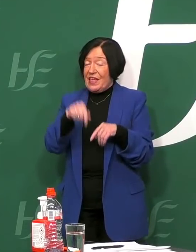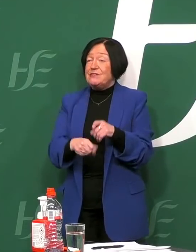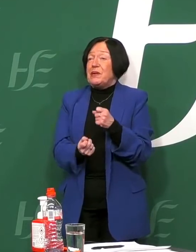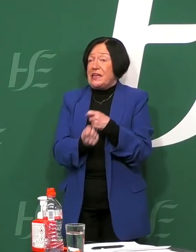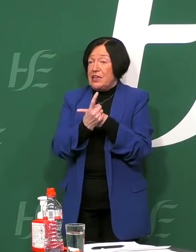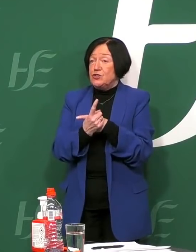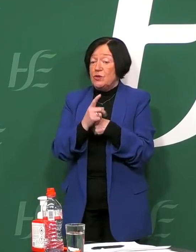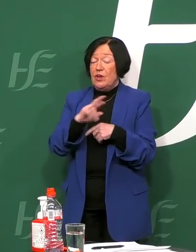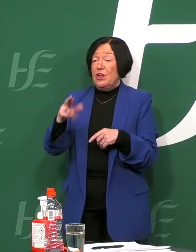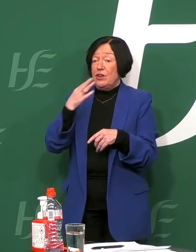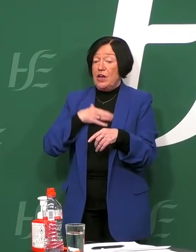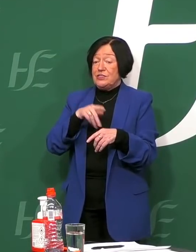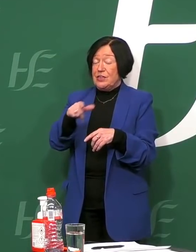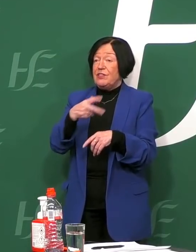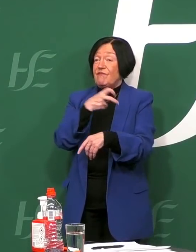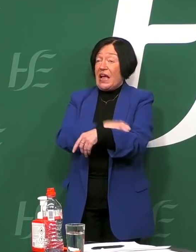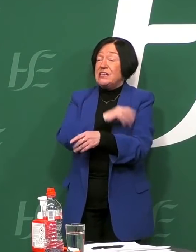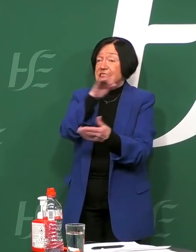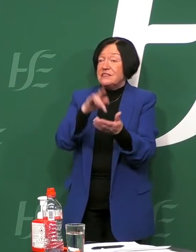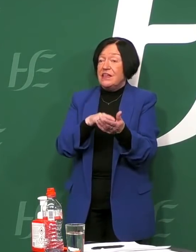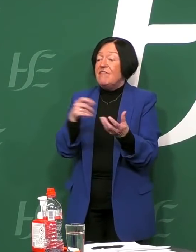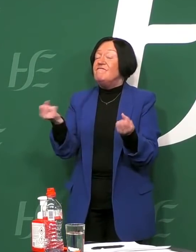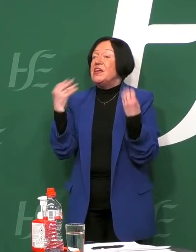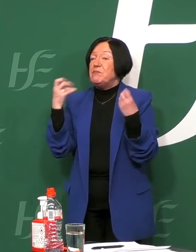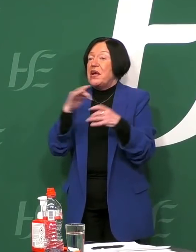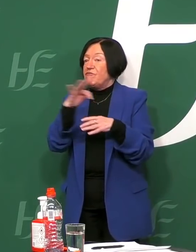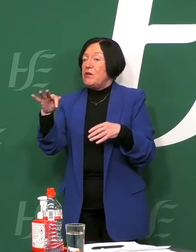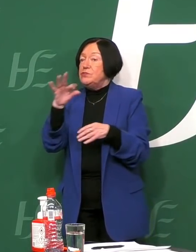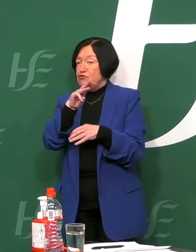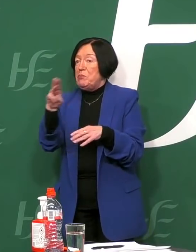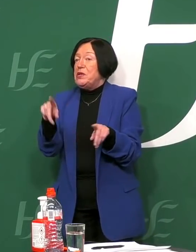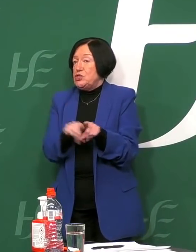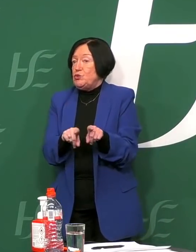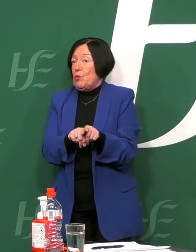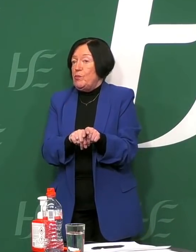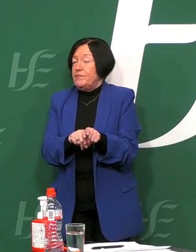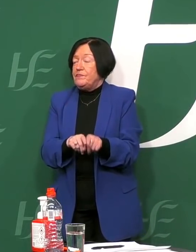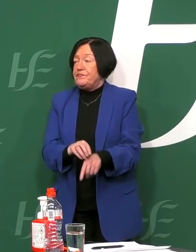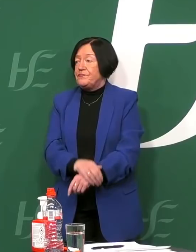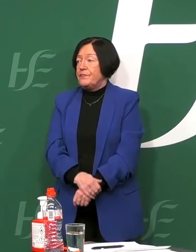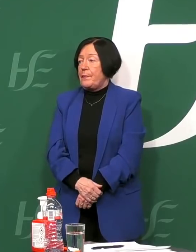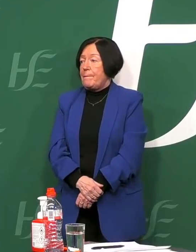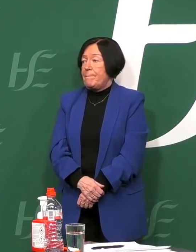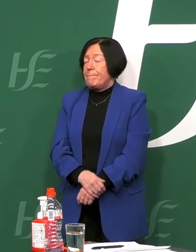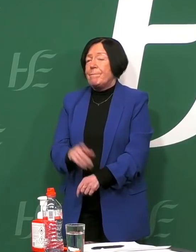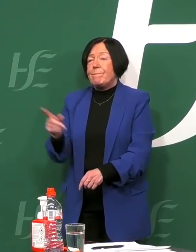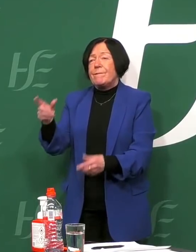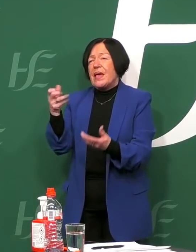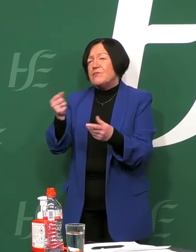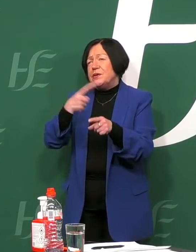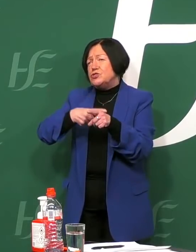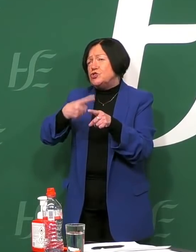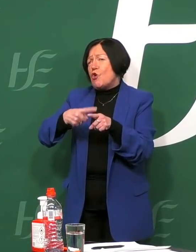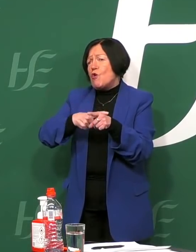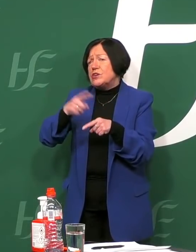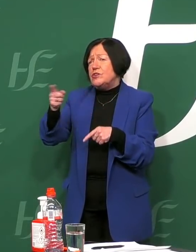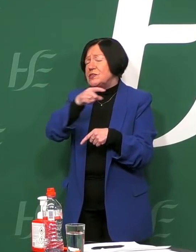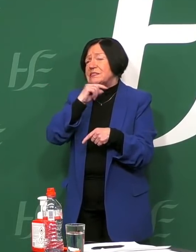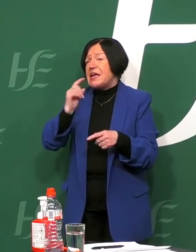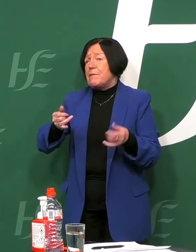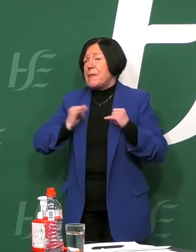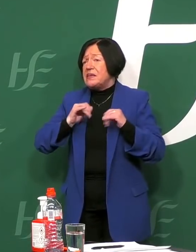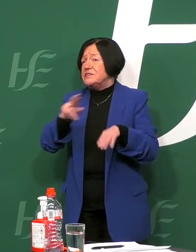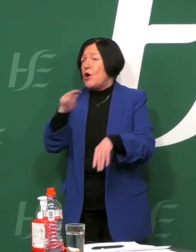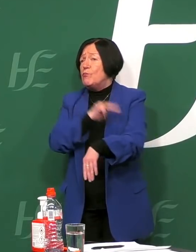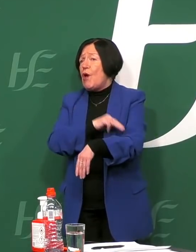not just indeed in vaccination centres. It's feedback we've had from general practice as well. Has there been a shortage in any way? You're saying capacity is not